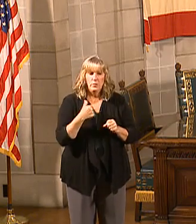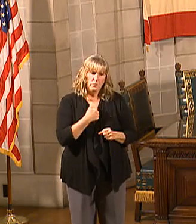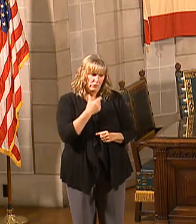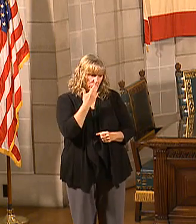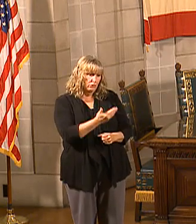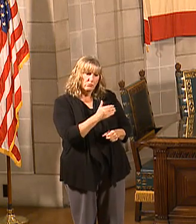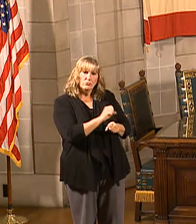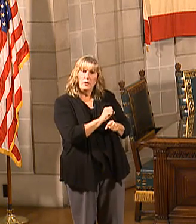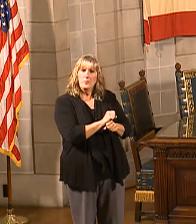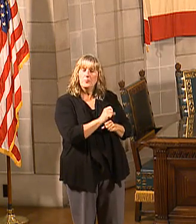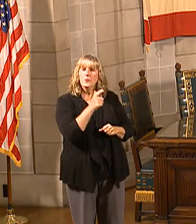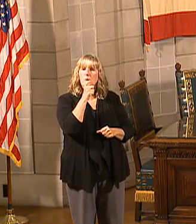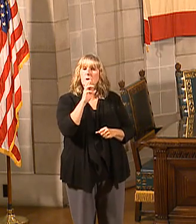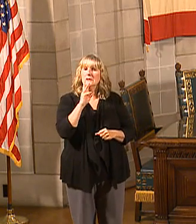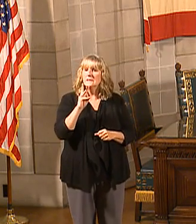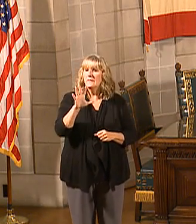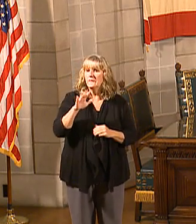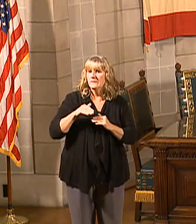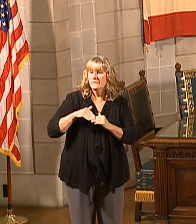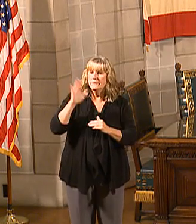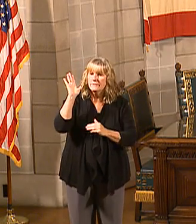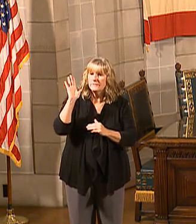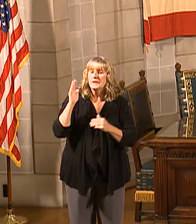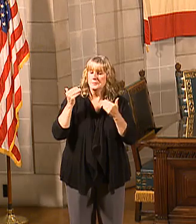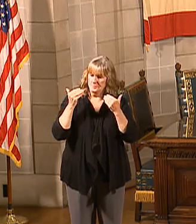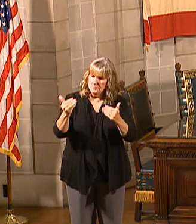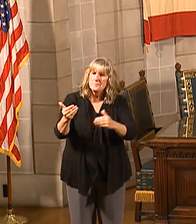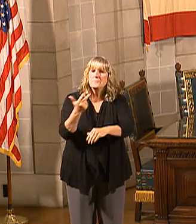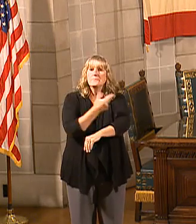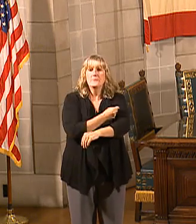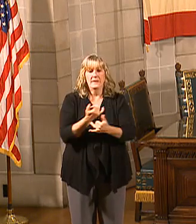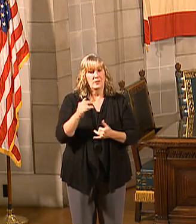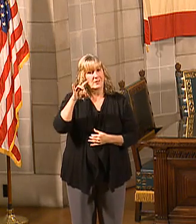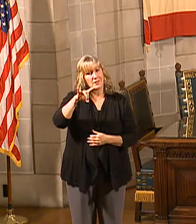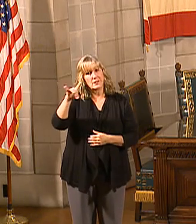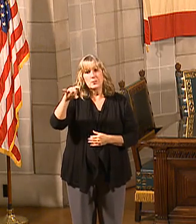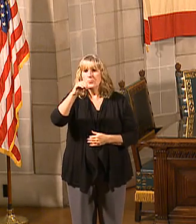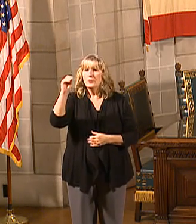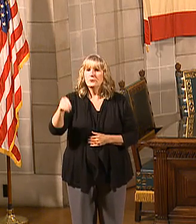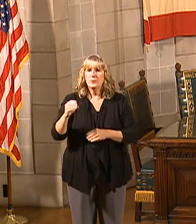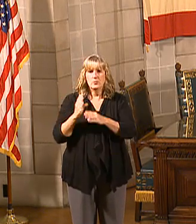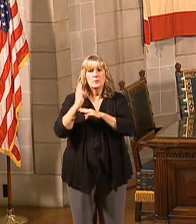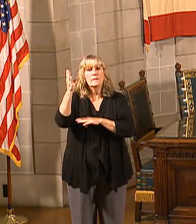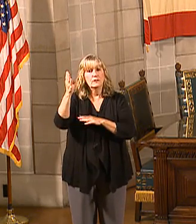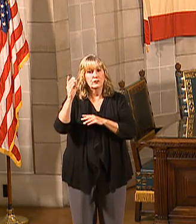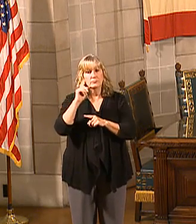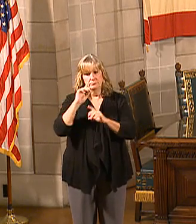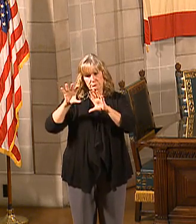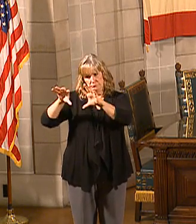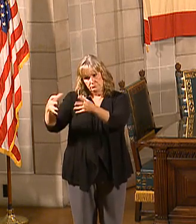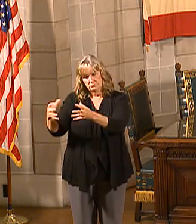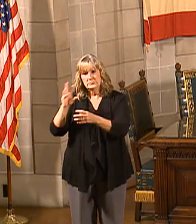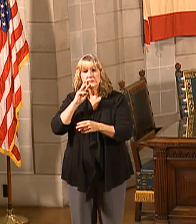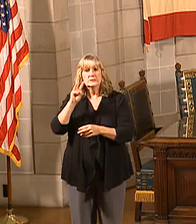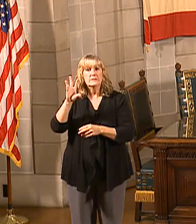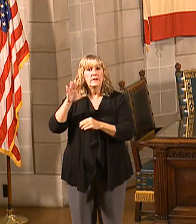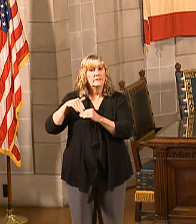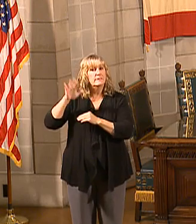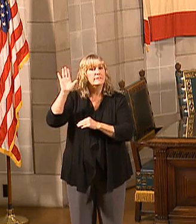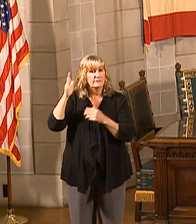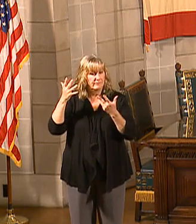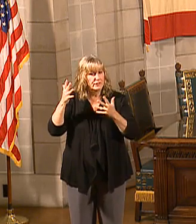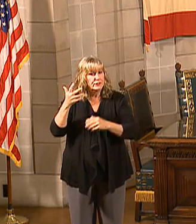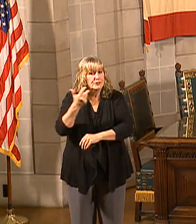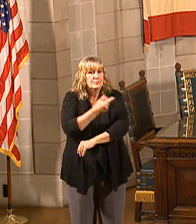around getting people who are 65 years and older vaccinated. We're up over 88% of that category people have gotten